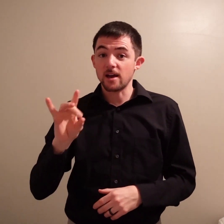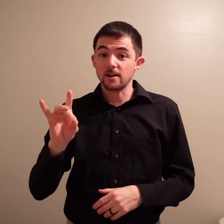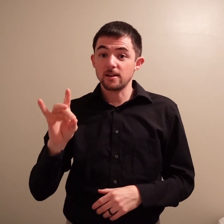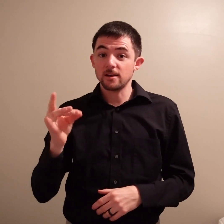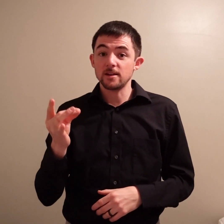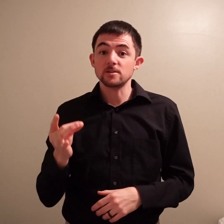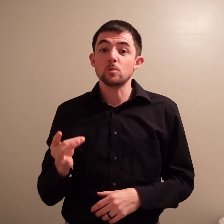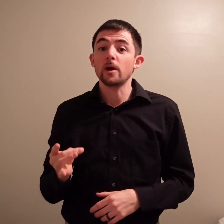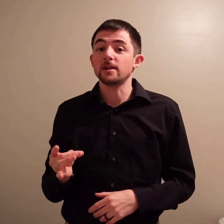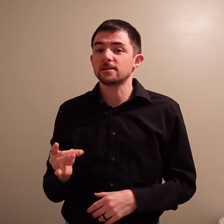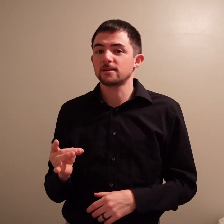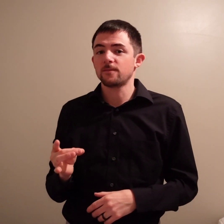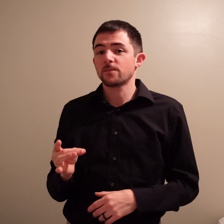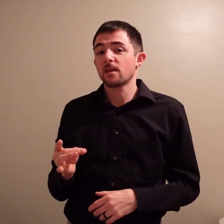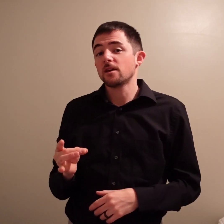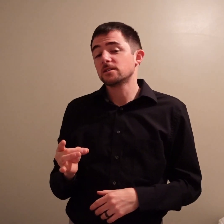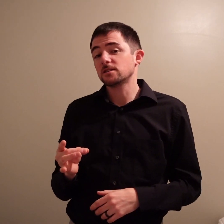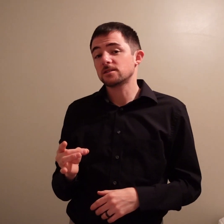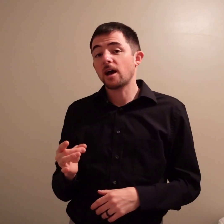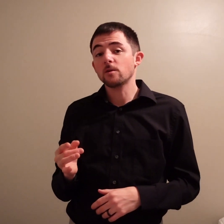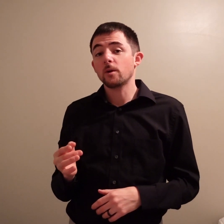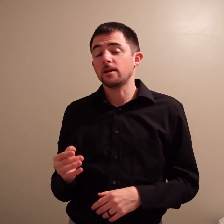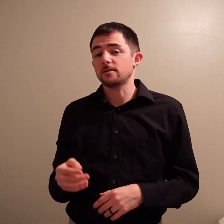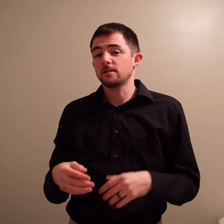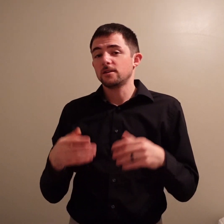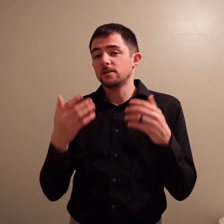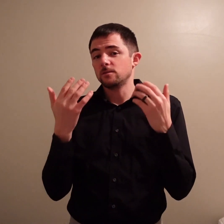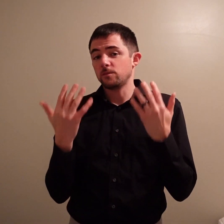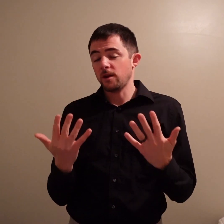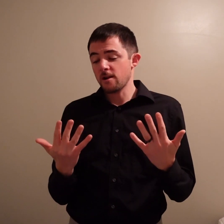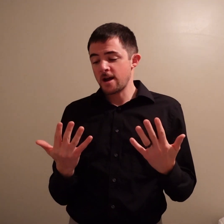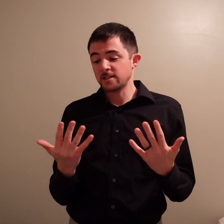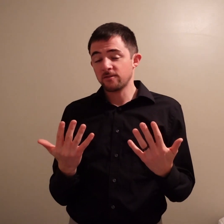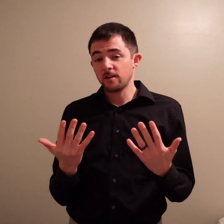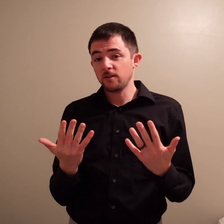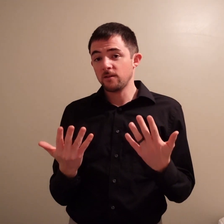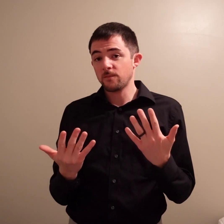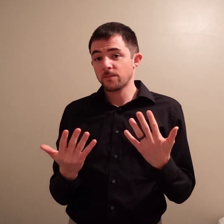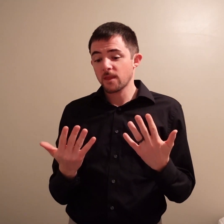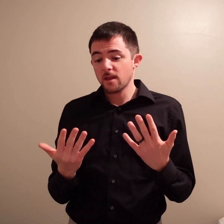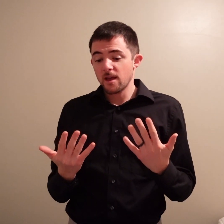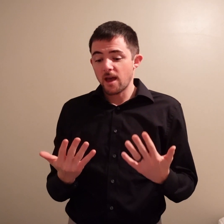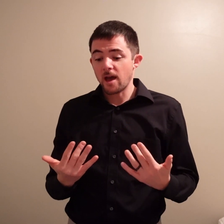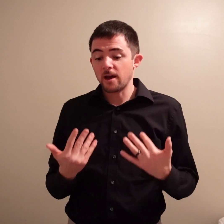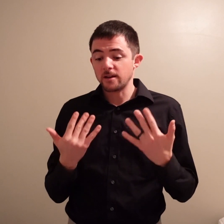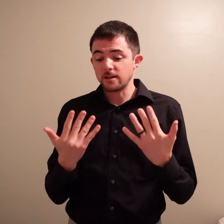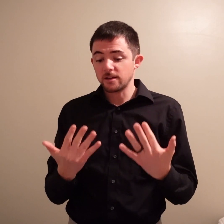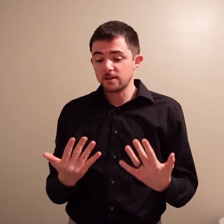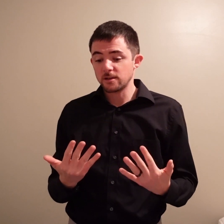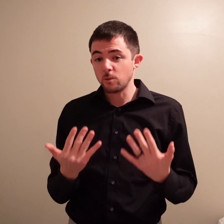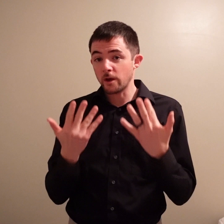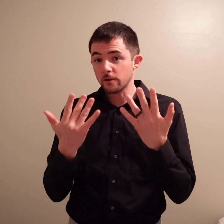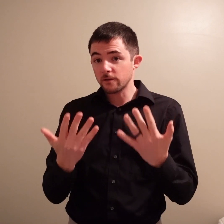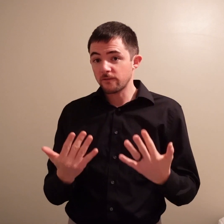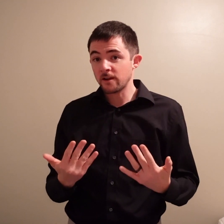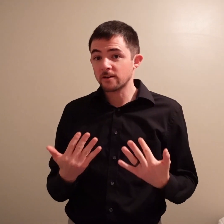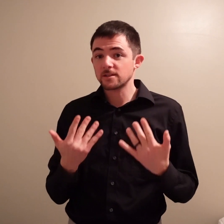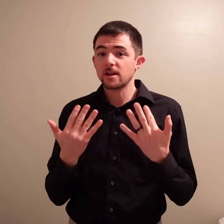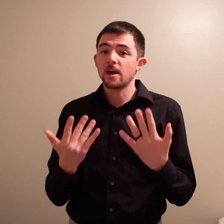sign is wait. To sign wait, bring your hands in front of you and wiggle your fingers